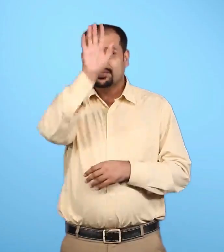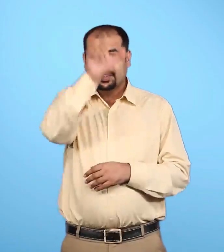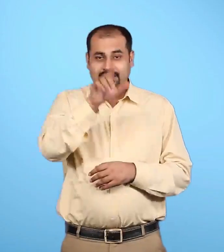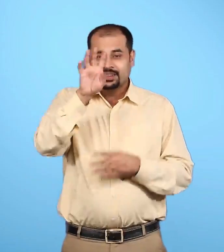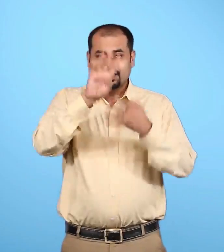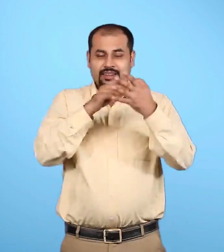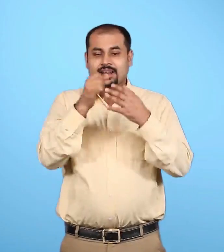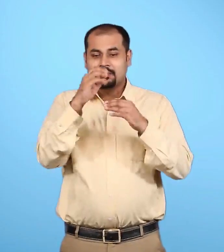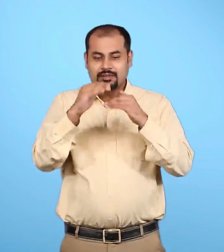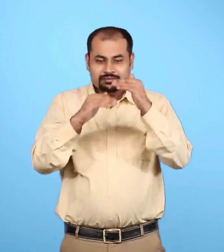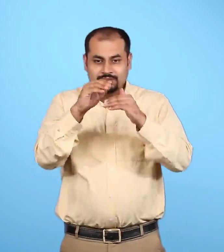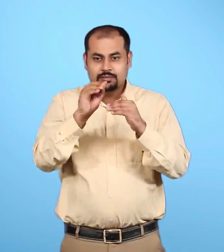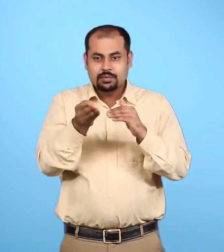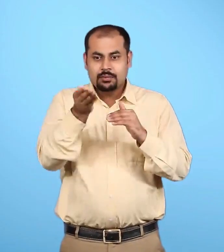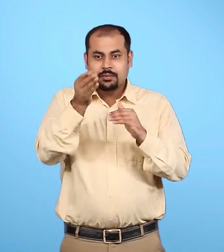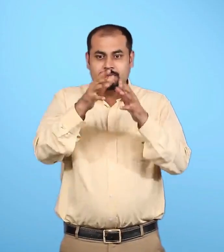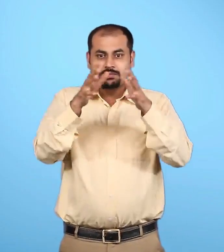Let's read the table row-wise.